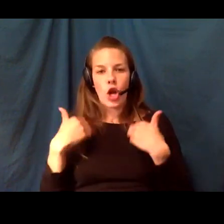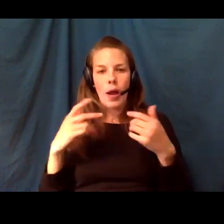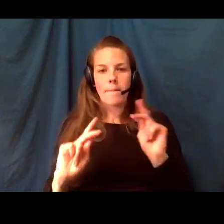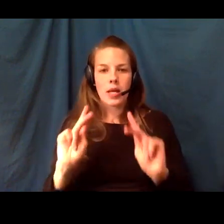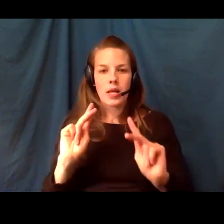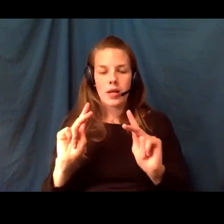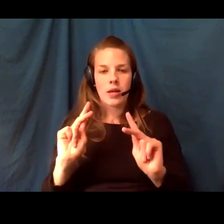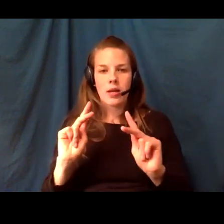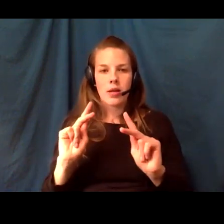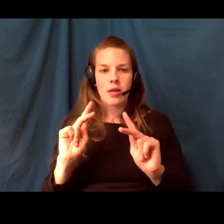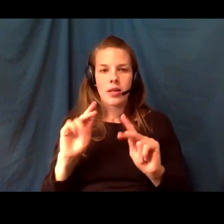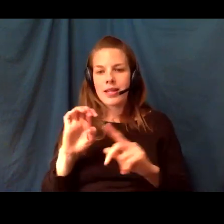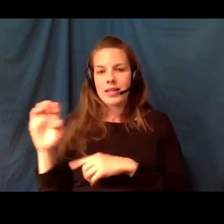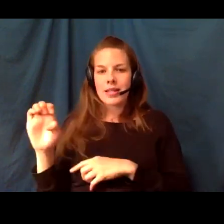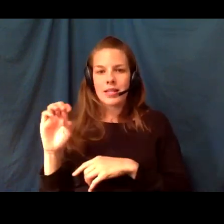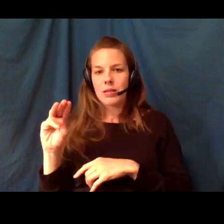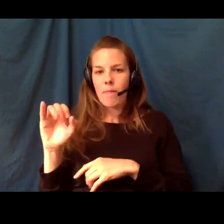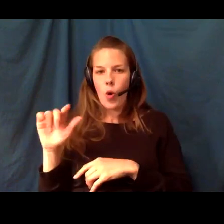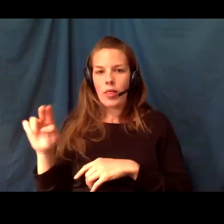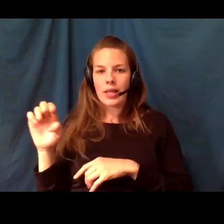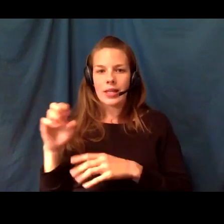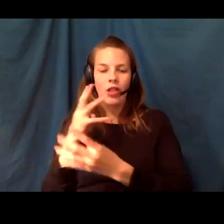at the East Moline Correctional